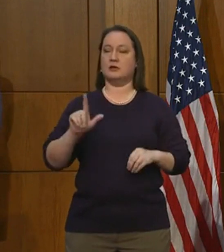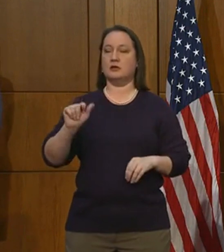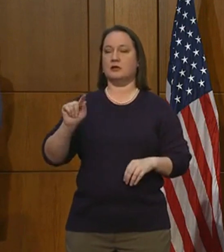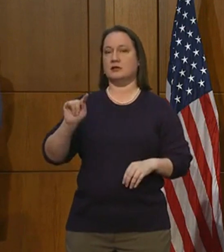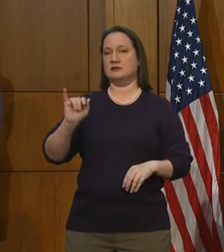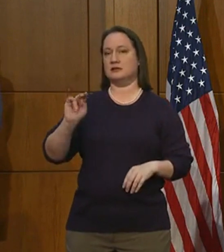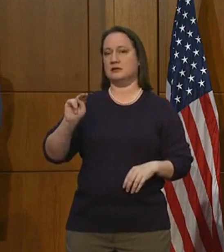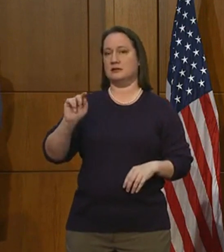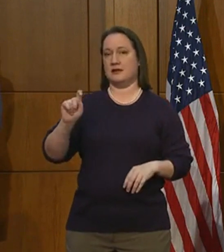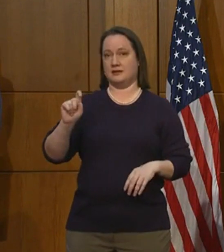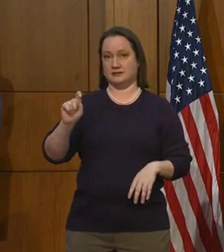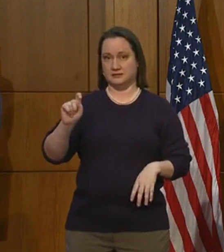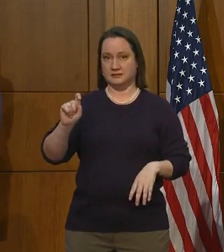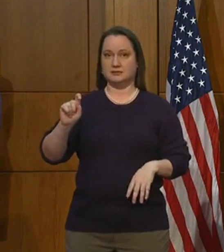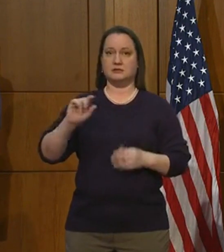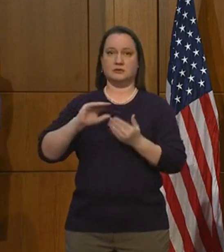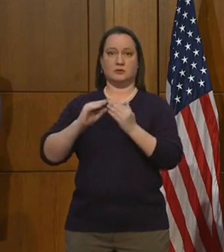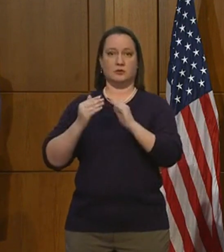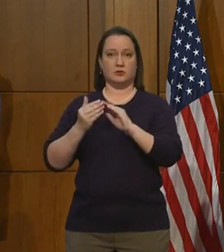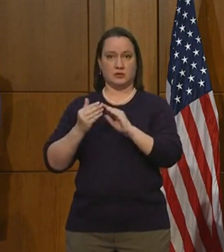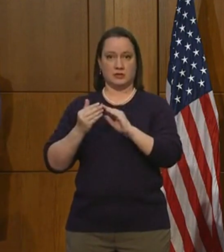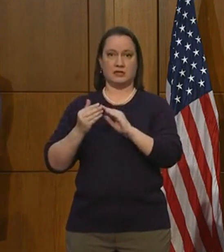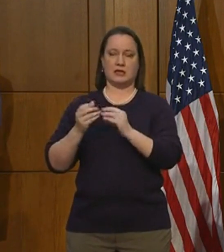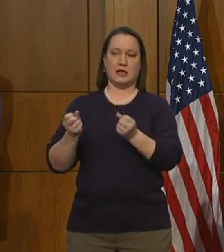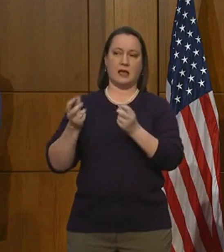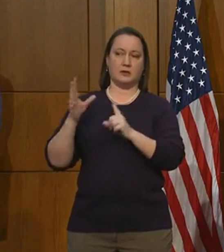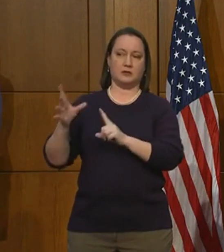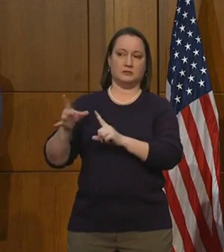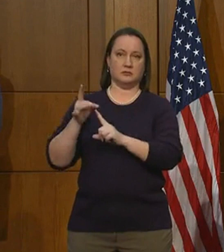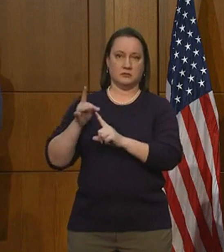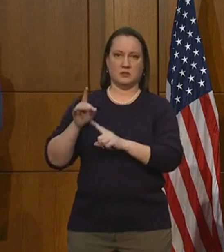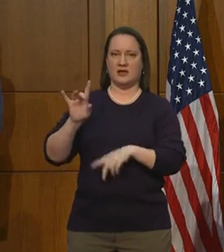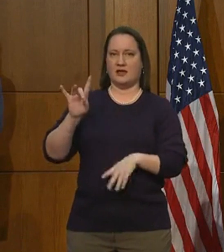Latinx community, cases were